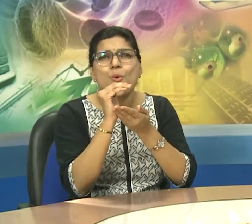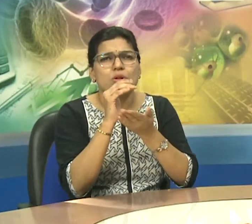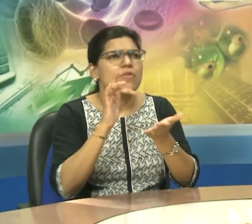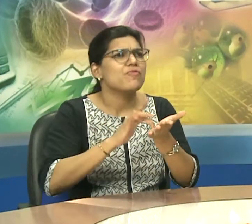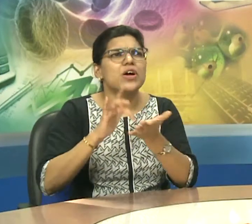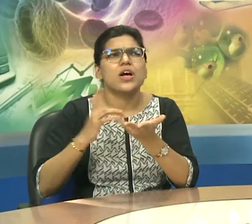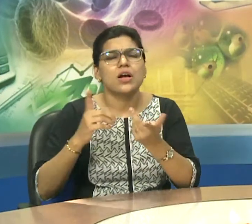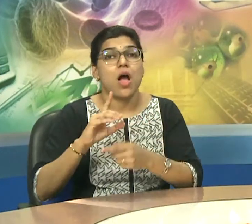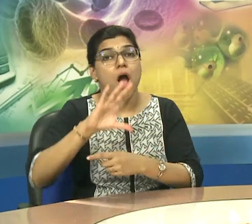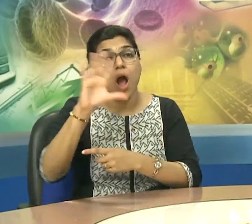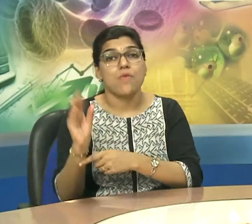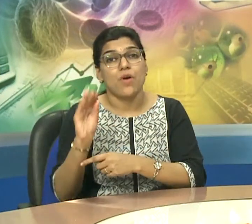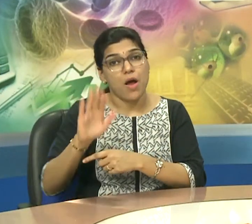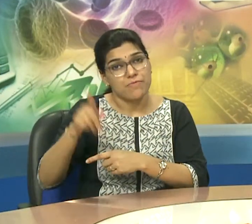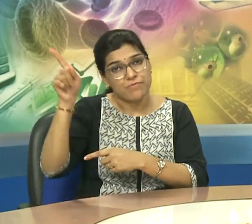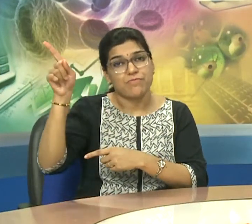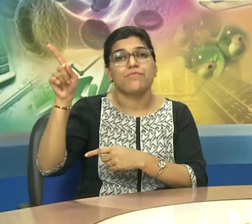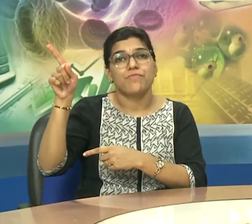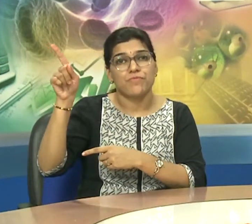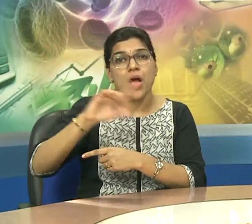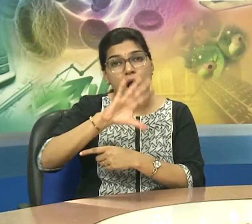with mainly green plumage,